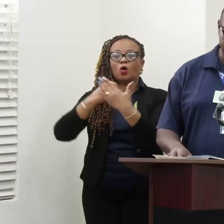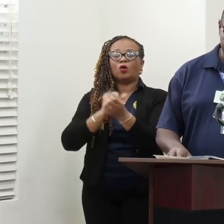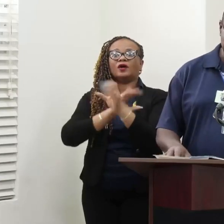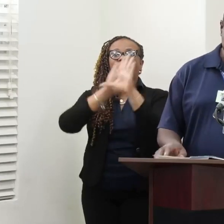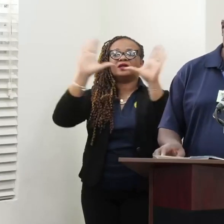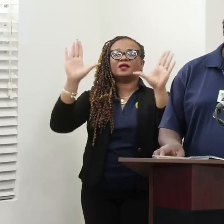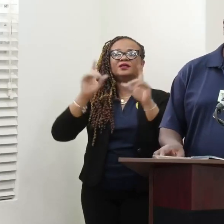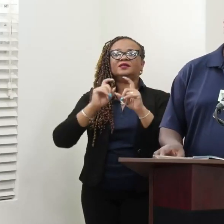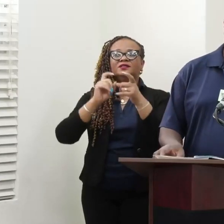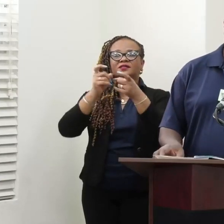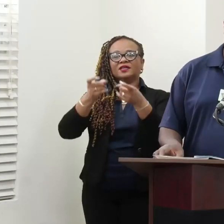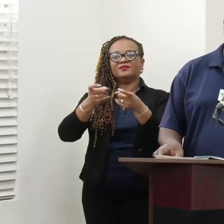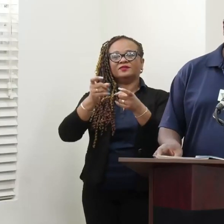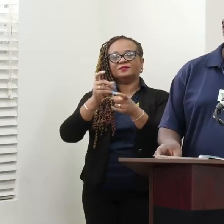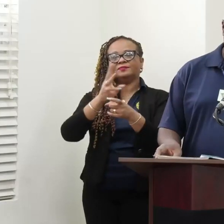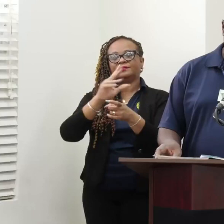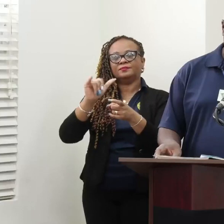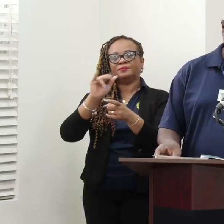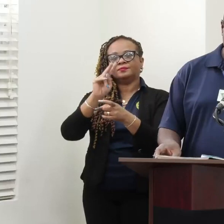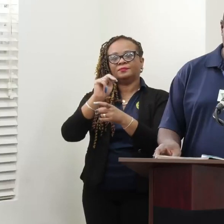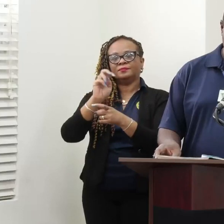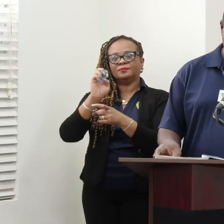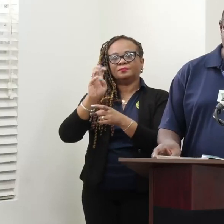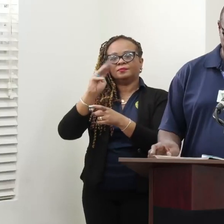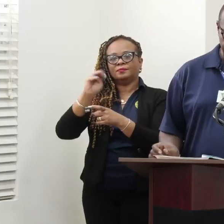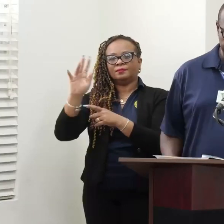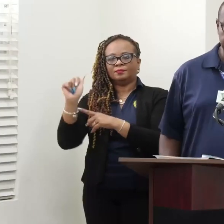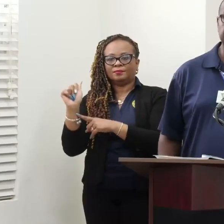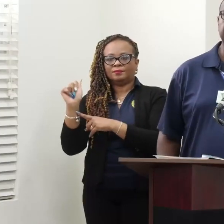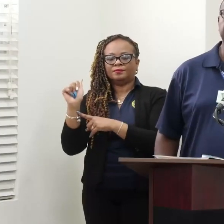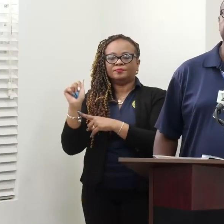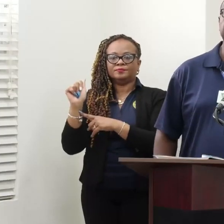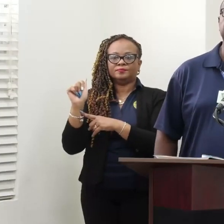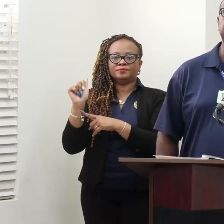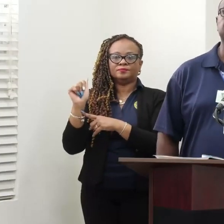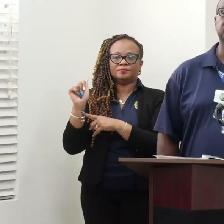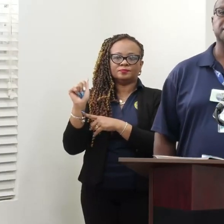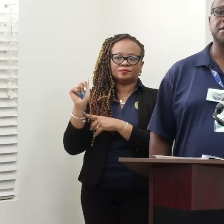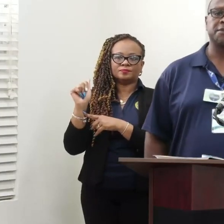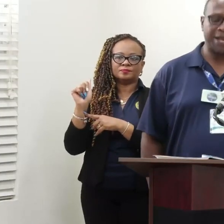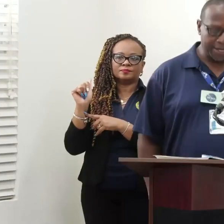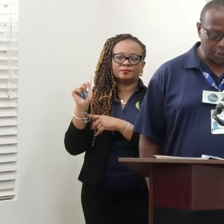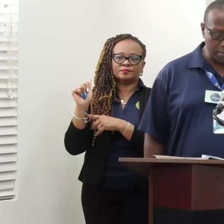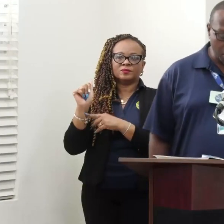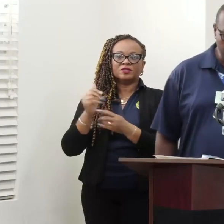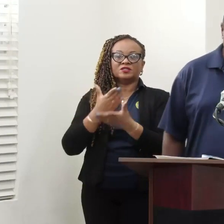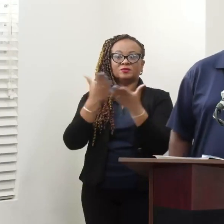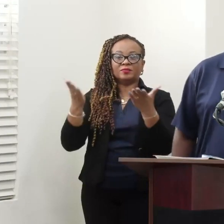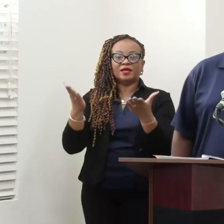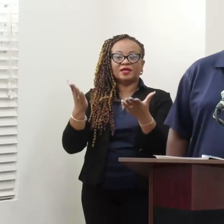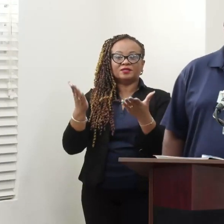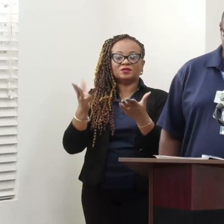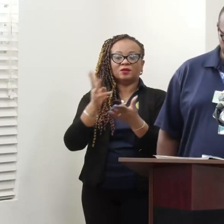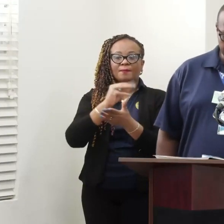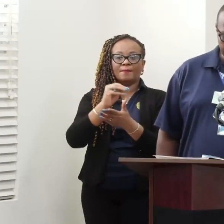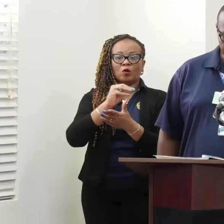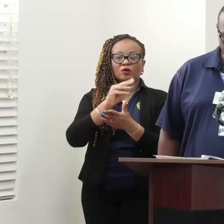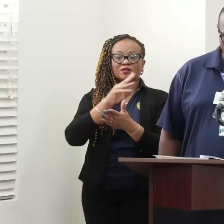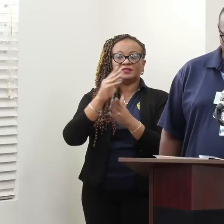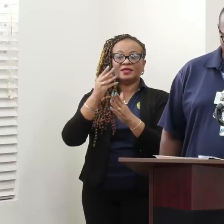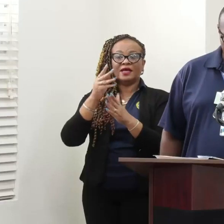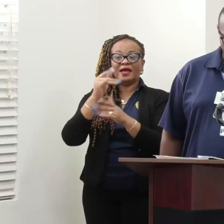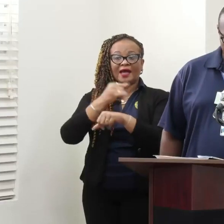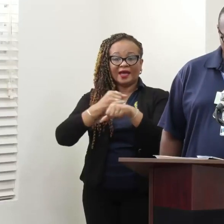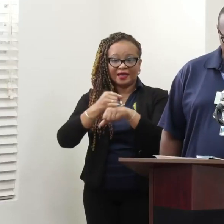through NEMA. Le NEMA dit si est bon pour aller dehors, yo bay lumière. Supplies on Moores Island